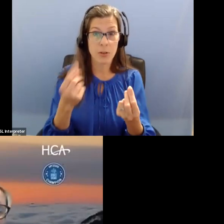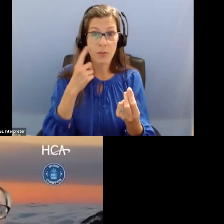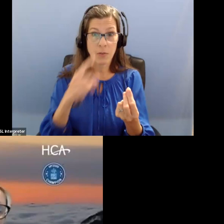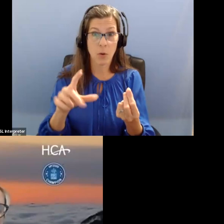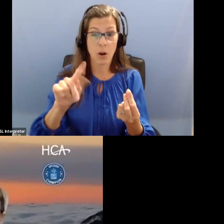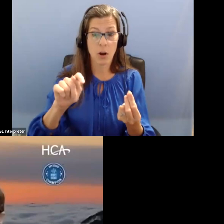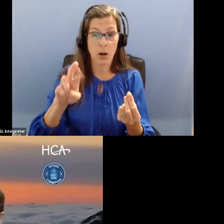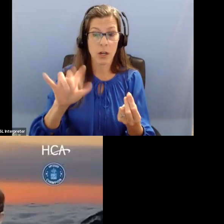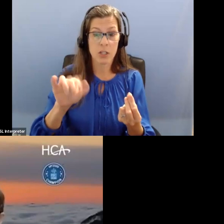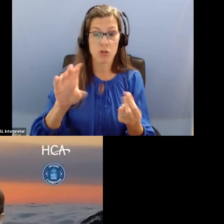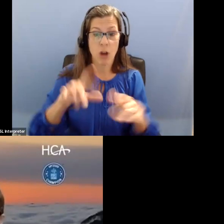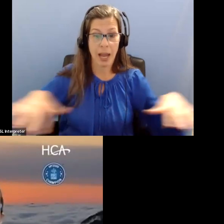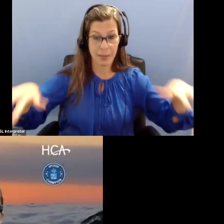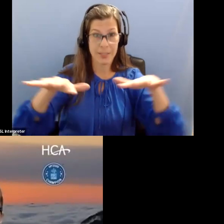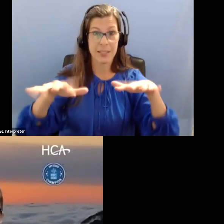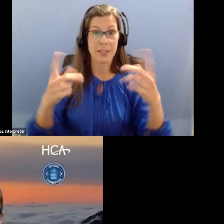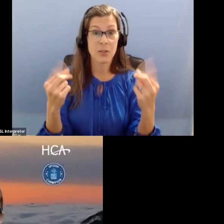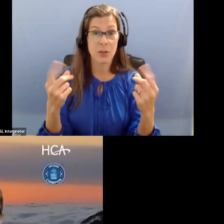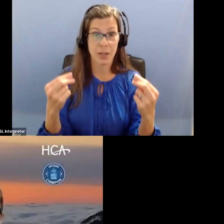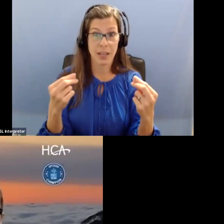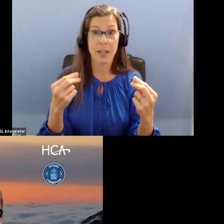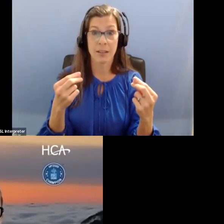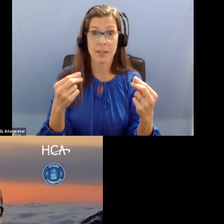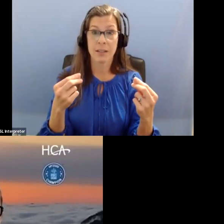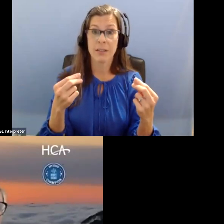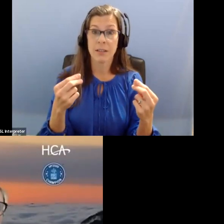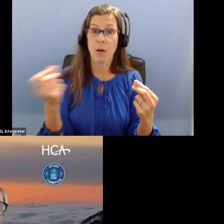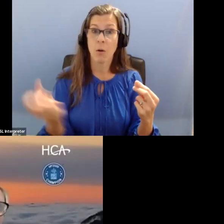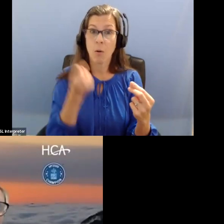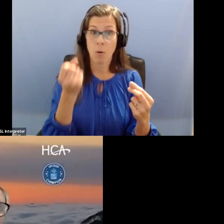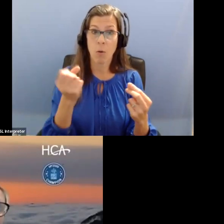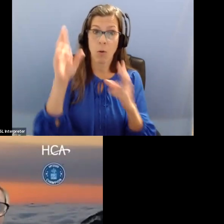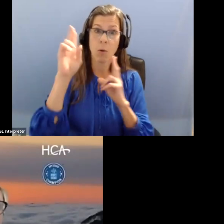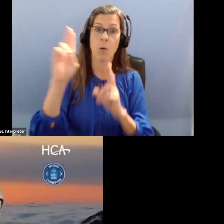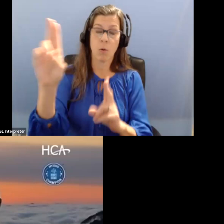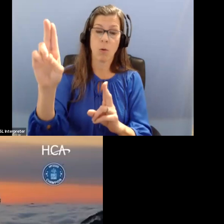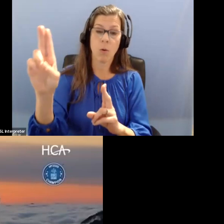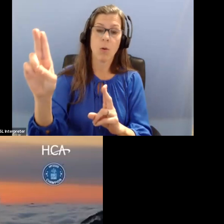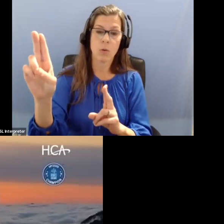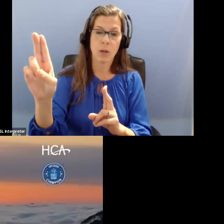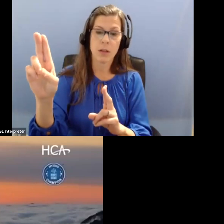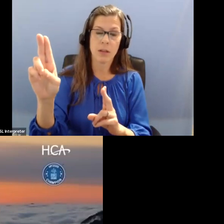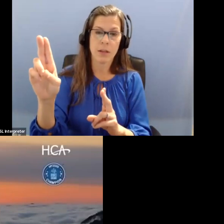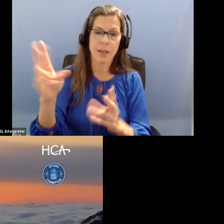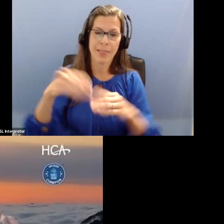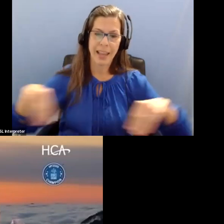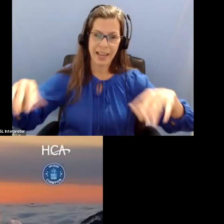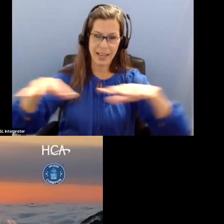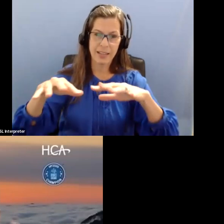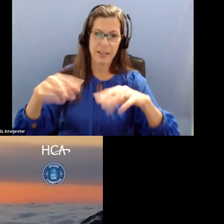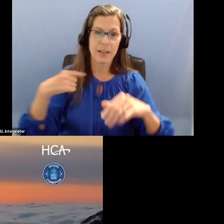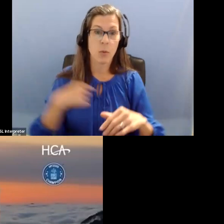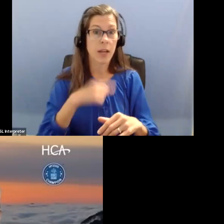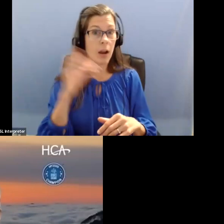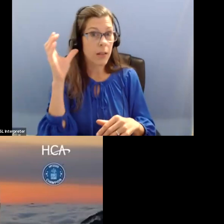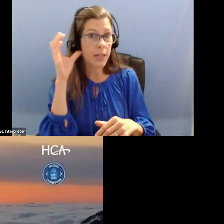been doing to hold sovereign and sacred our lands is that we are listening